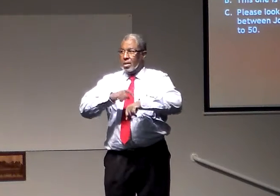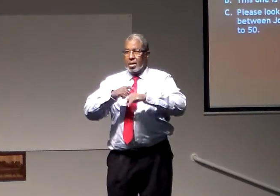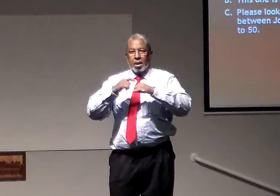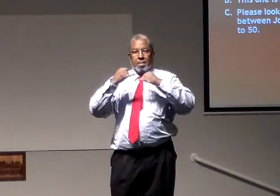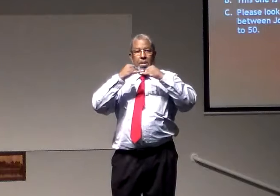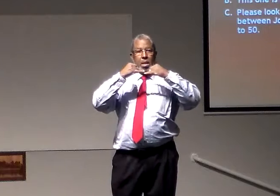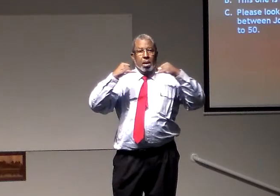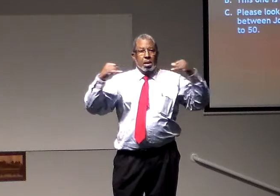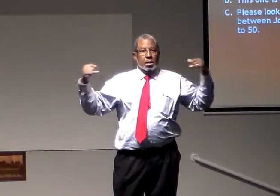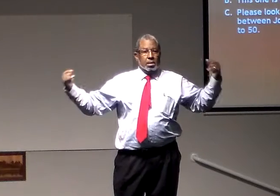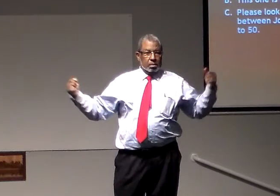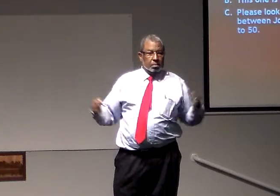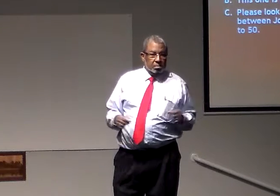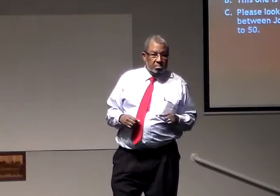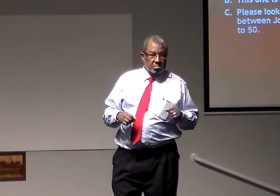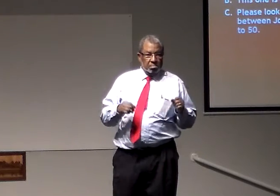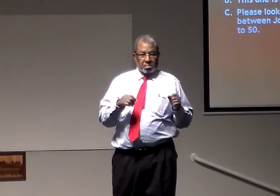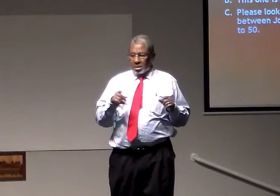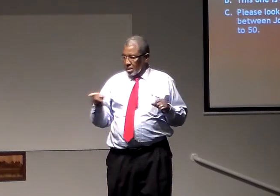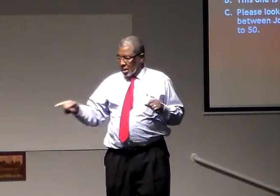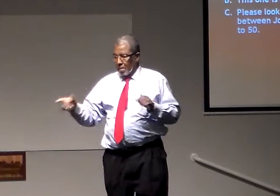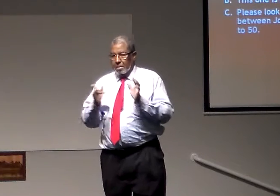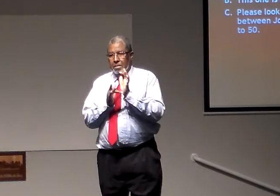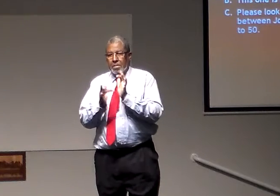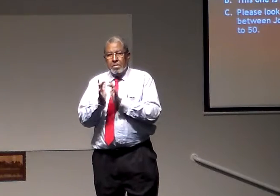I picked him because of the timeline.